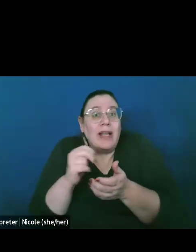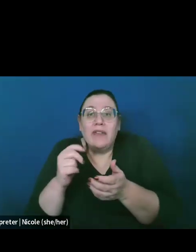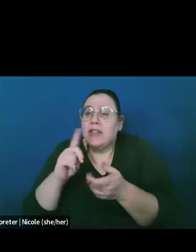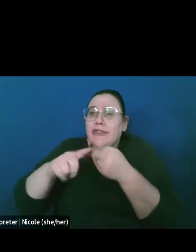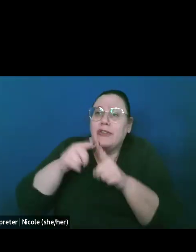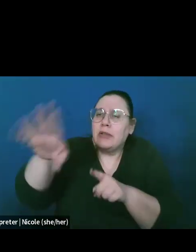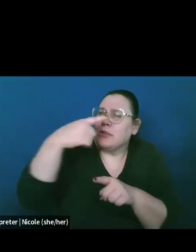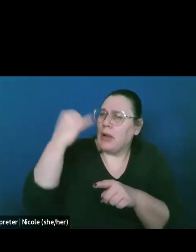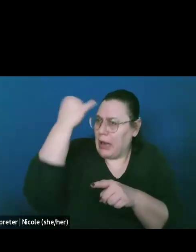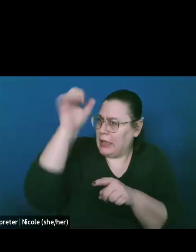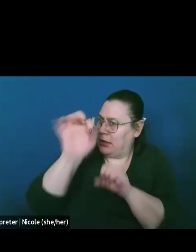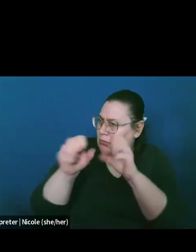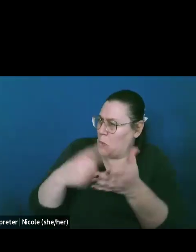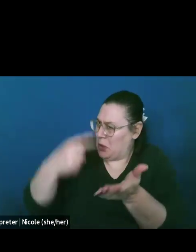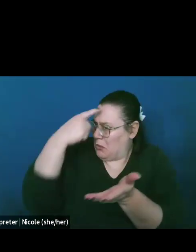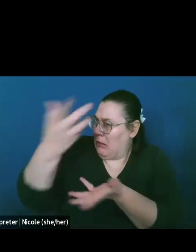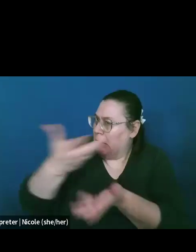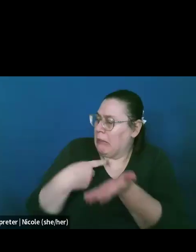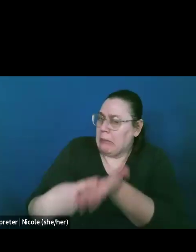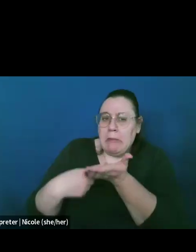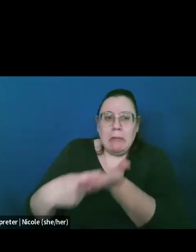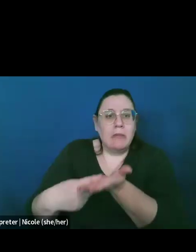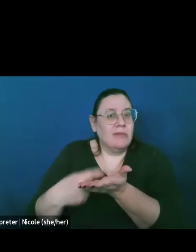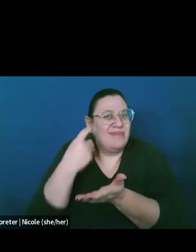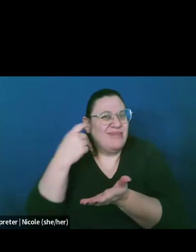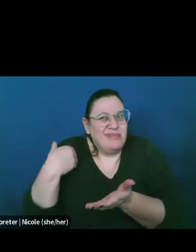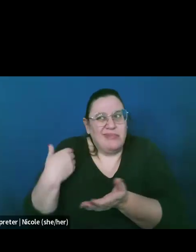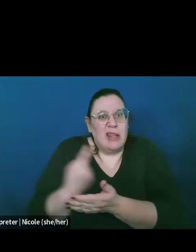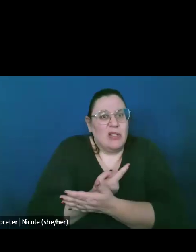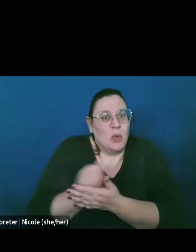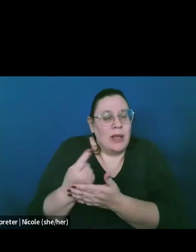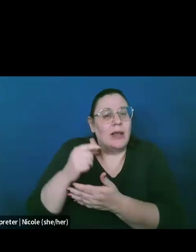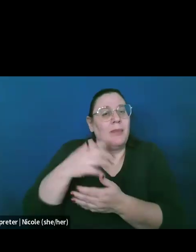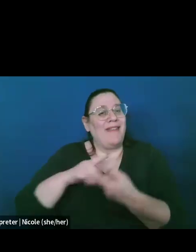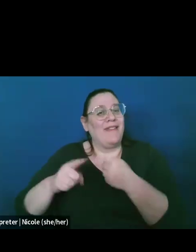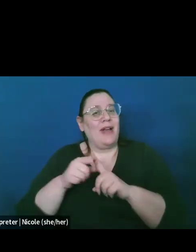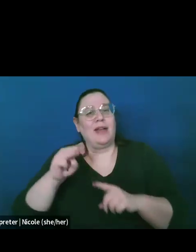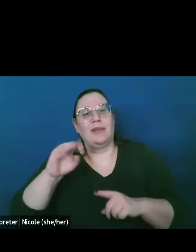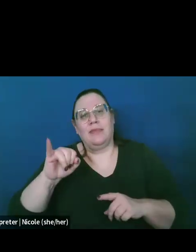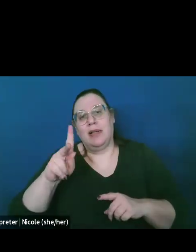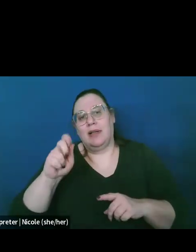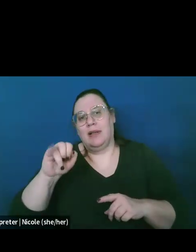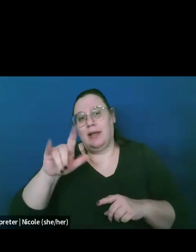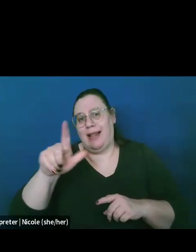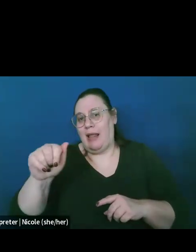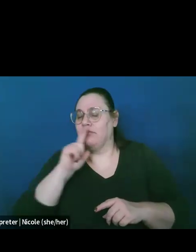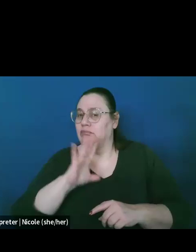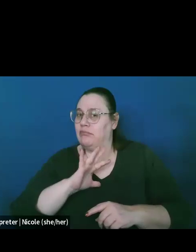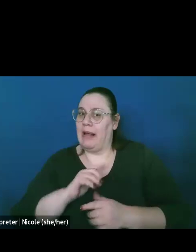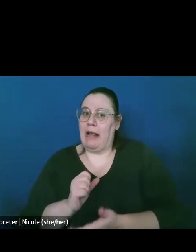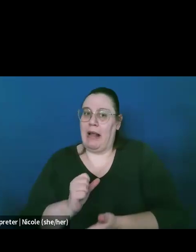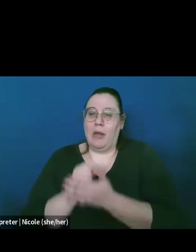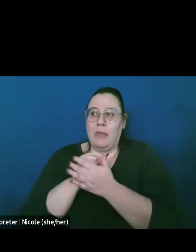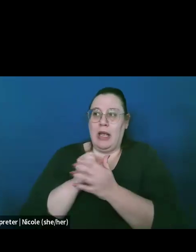friends has been really great. Even earlier this week, I spoke with my friend Michaela, who was really helpful for me in remembering how to